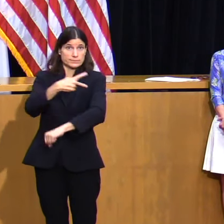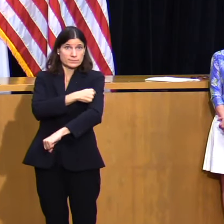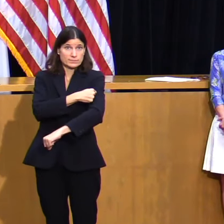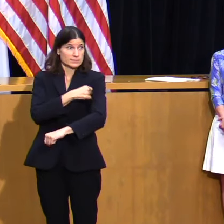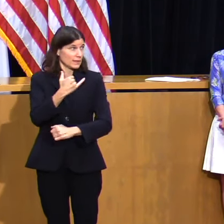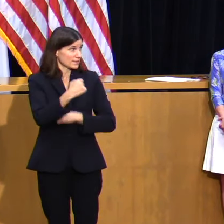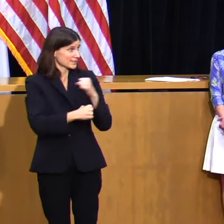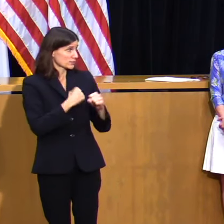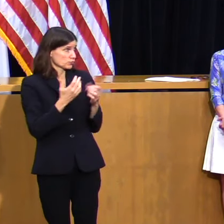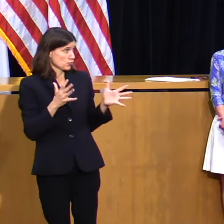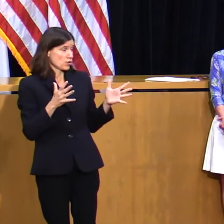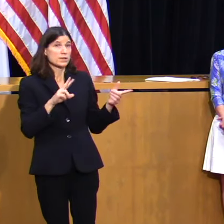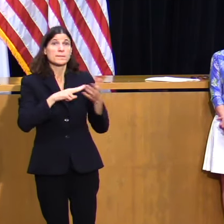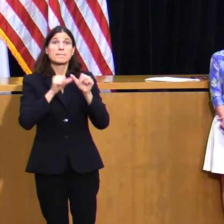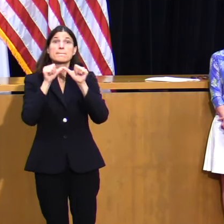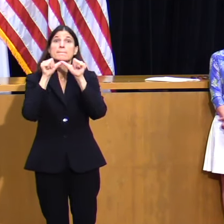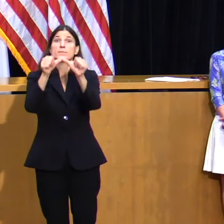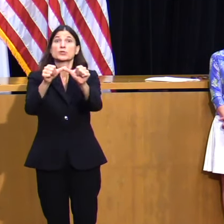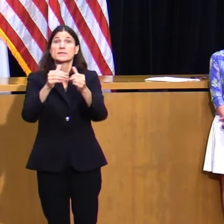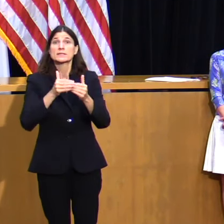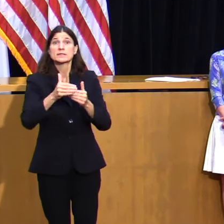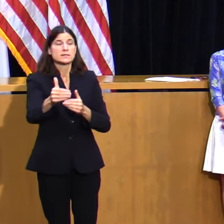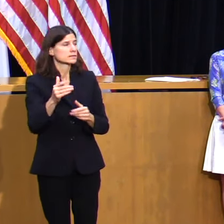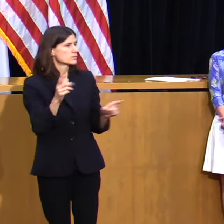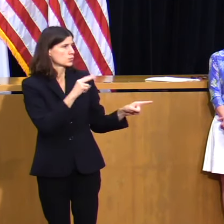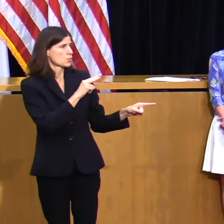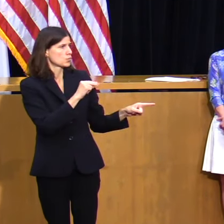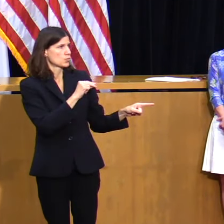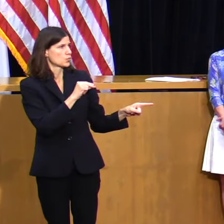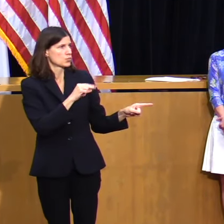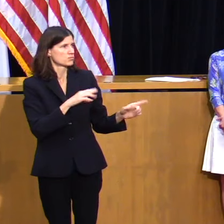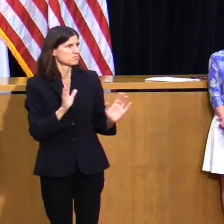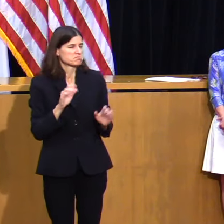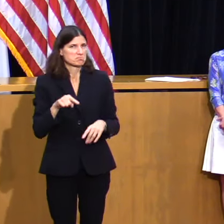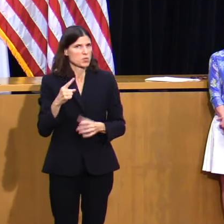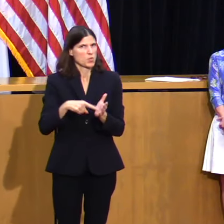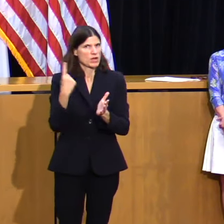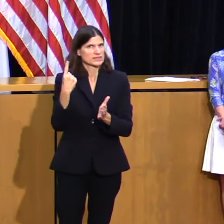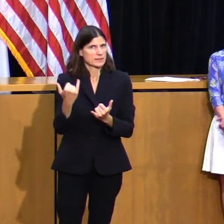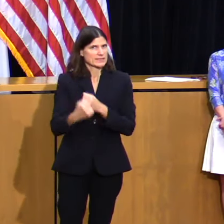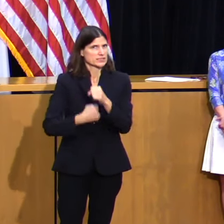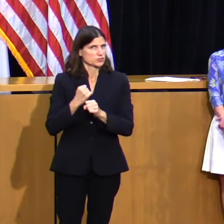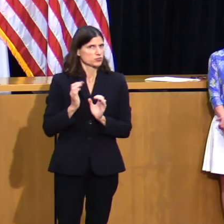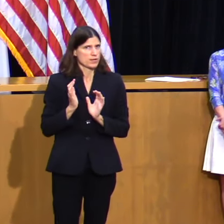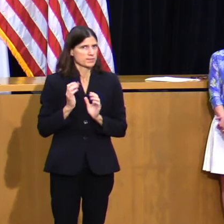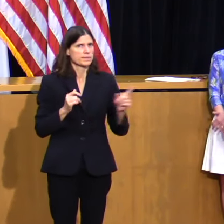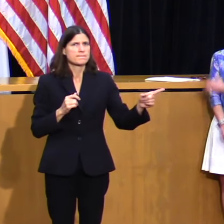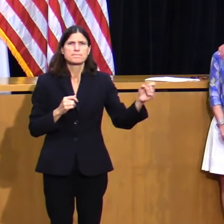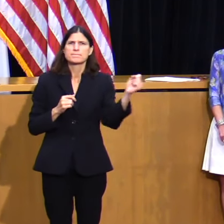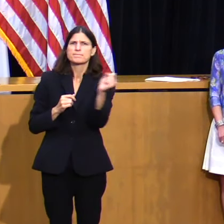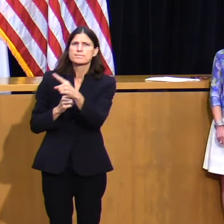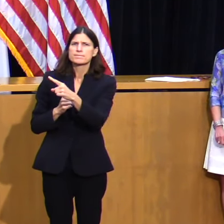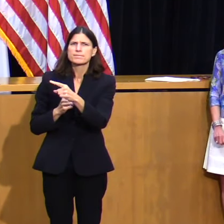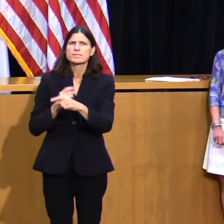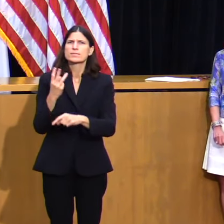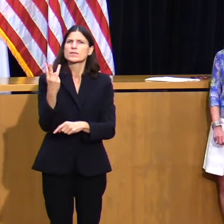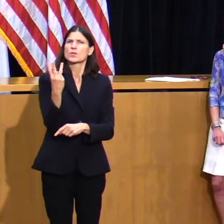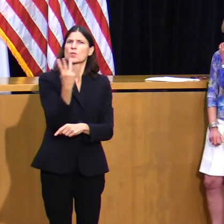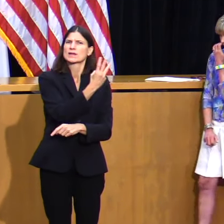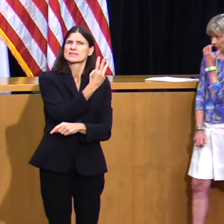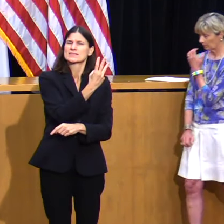2-day testing turnaround. We're doing something different in the western part of the state. Is there anything being done to improve that out